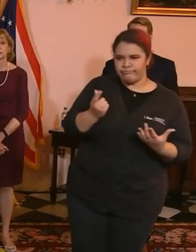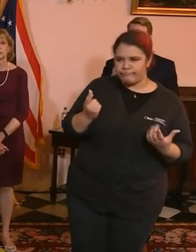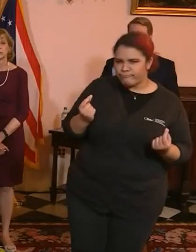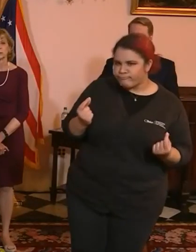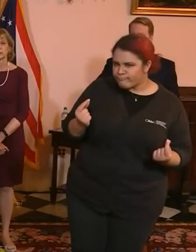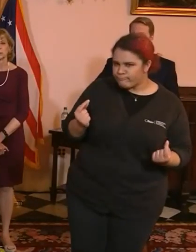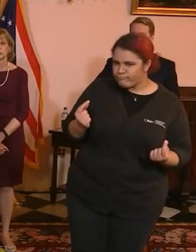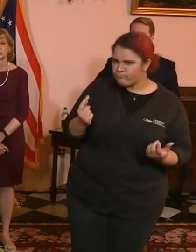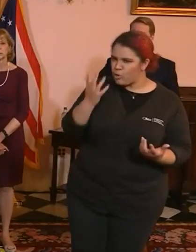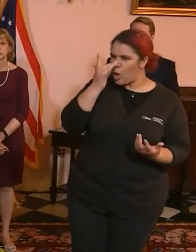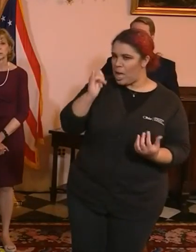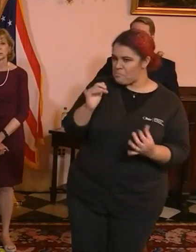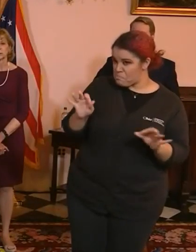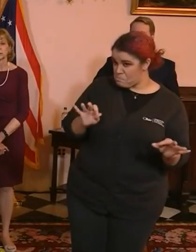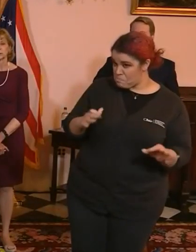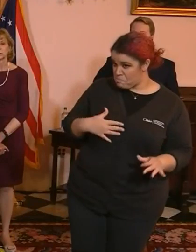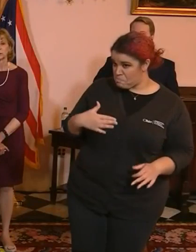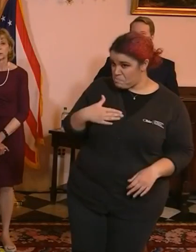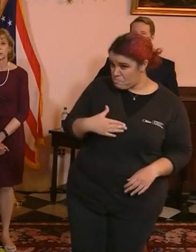Well,